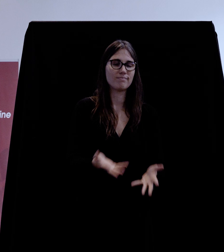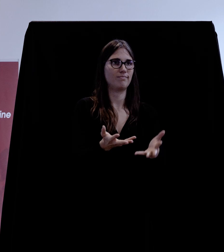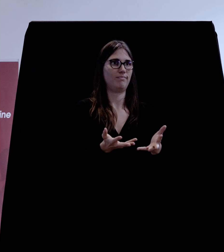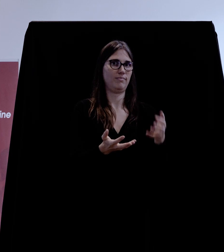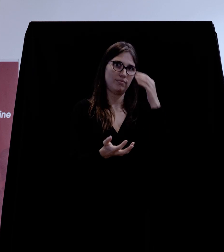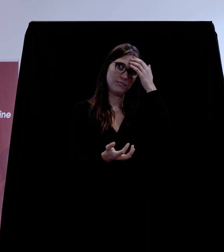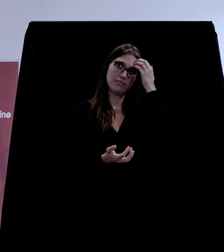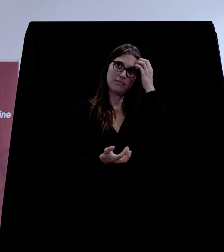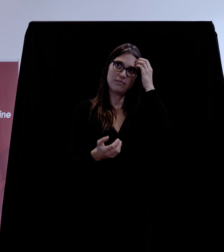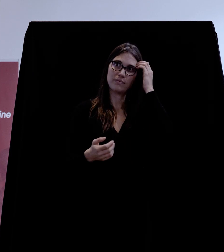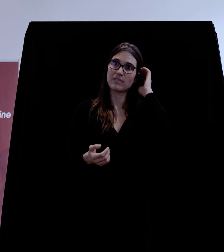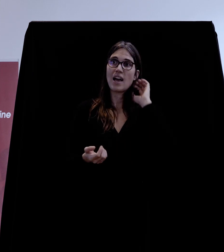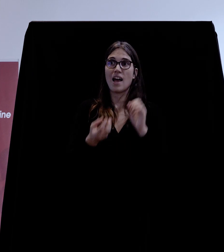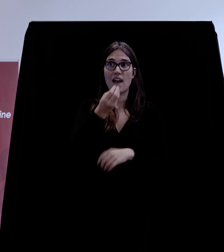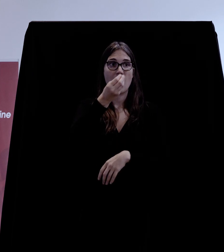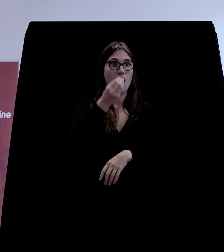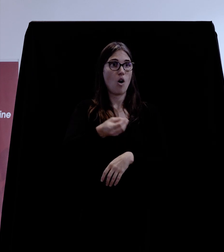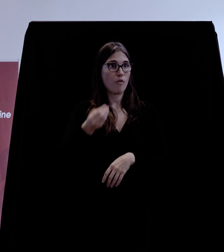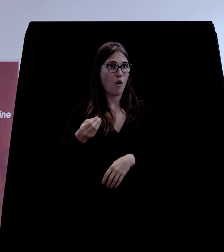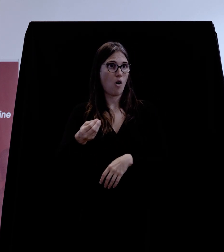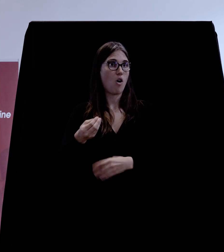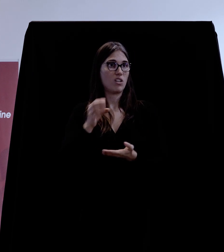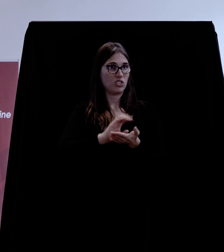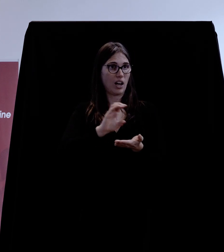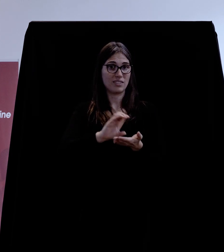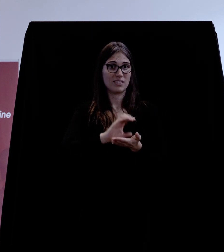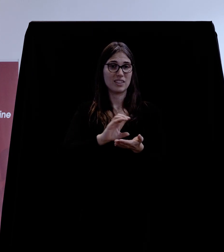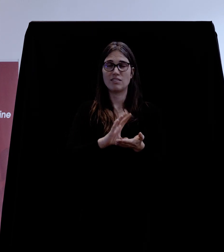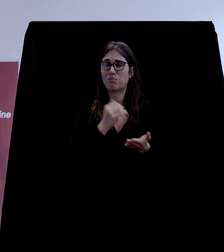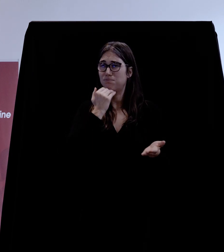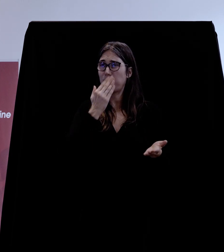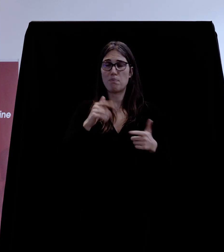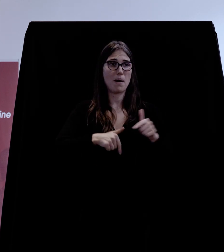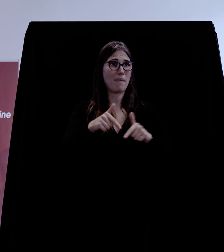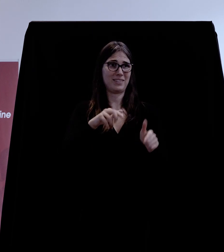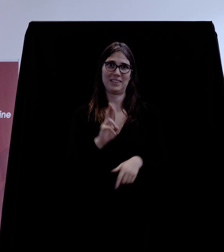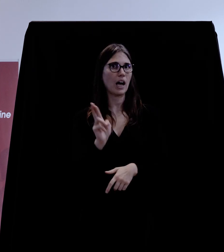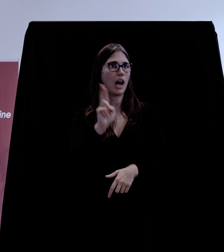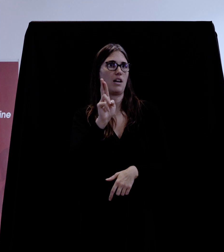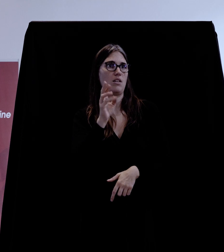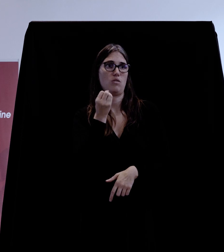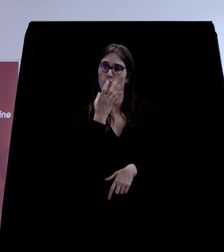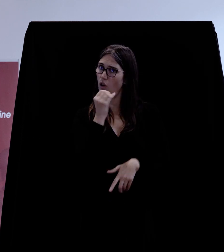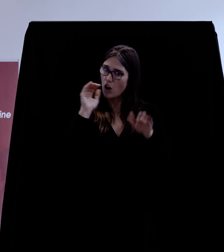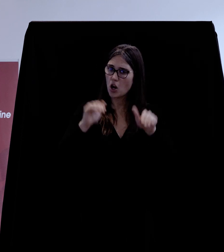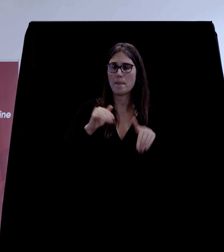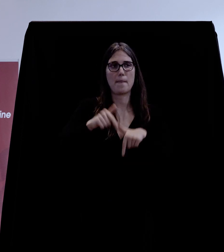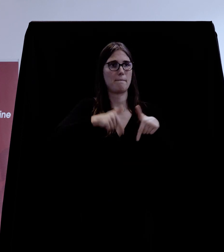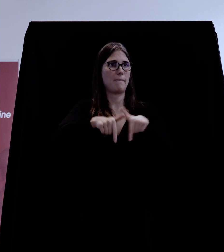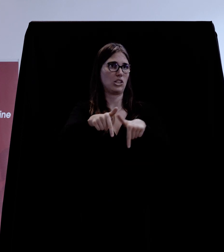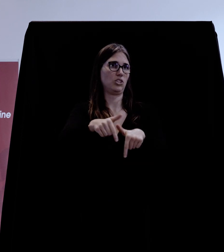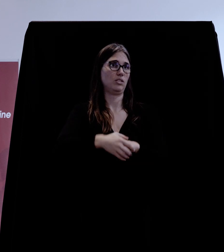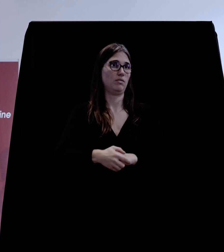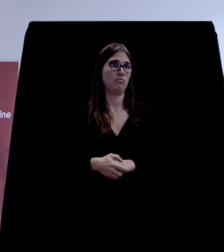Sometimes they prefer. I know some adults who prefer not to walk, but they can walk. I've seen them do it. So I think that